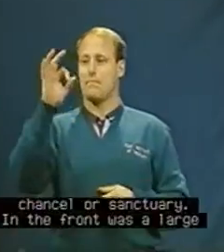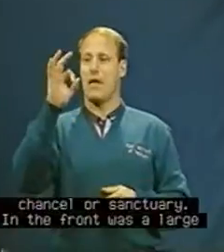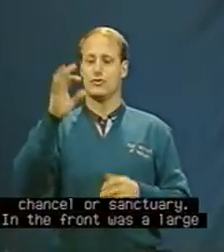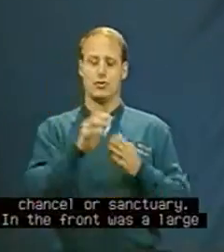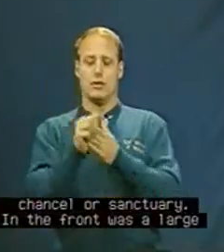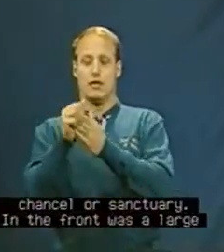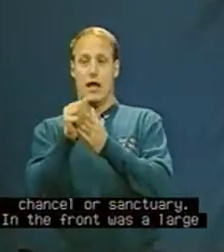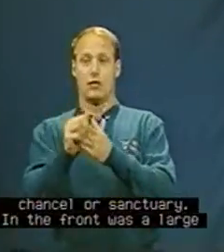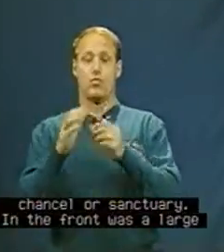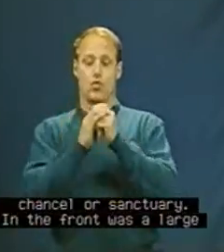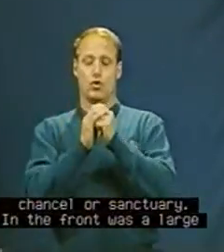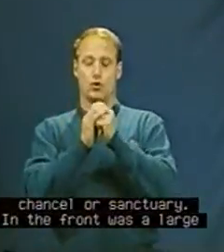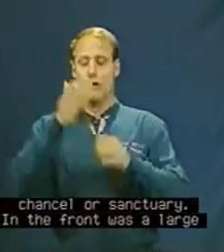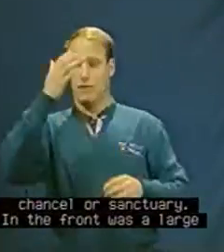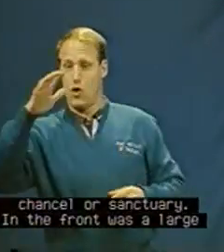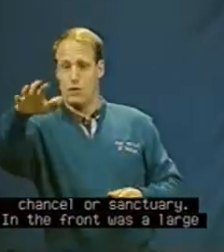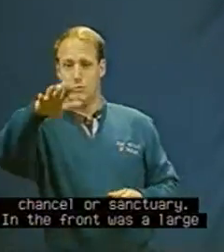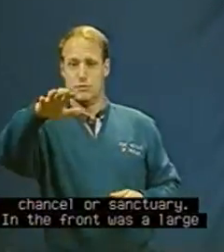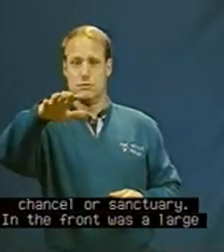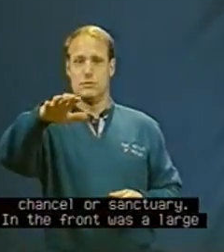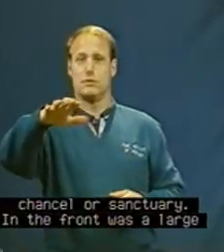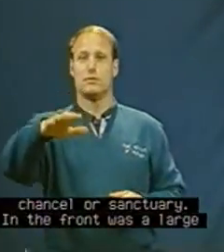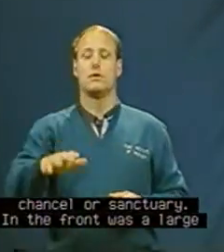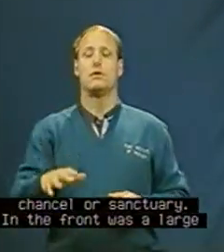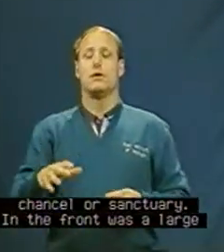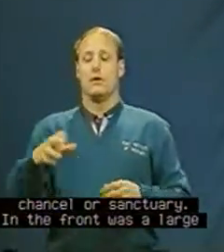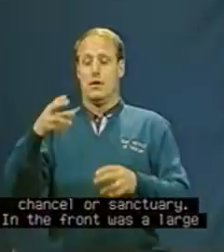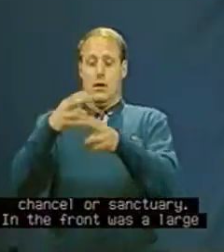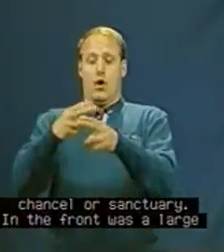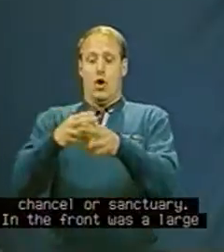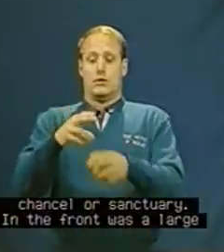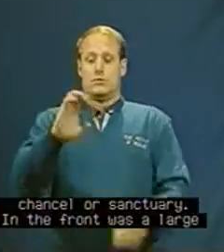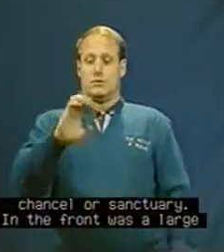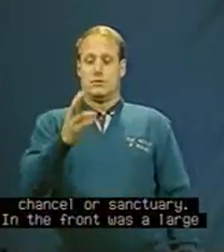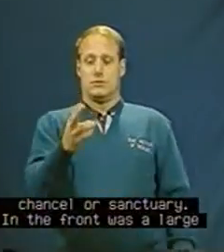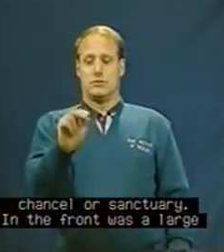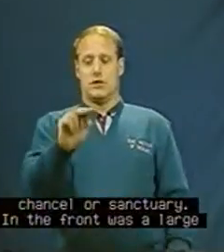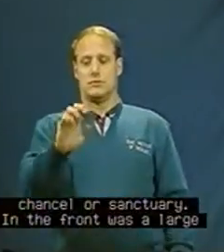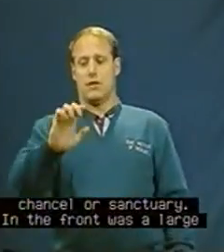the area called chancel or sanctuary. In the front was a large